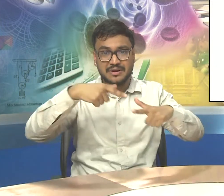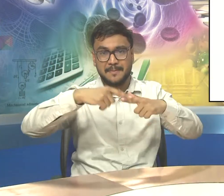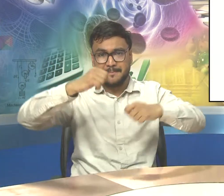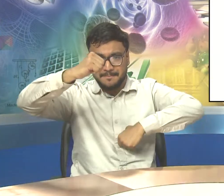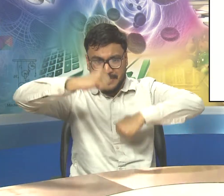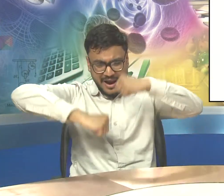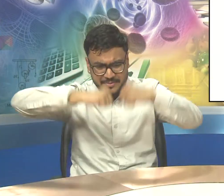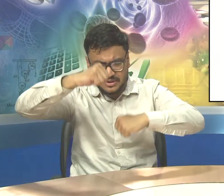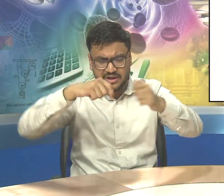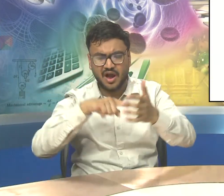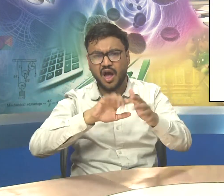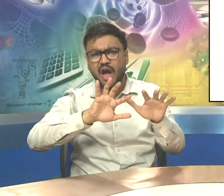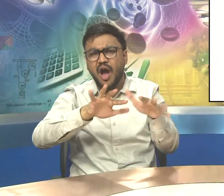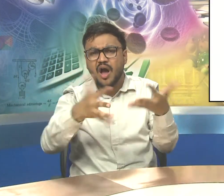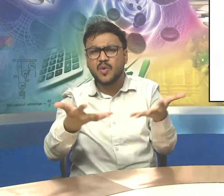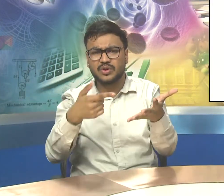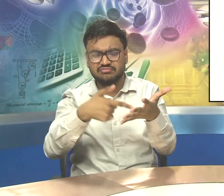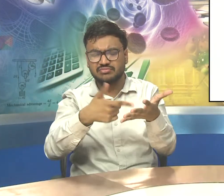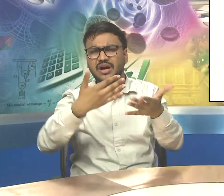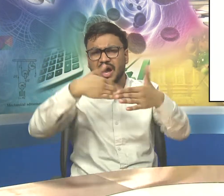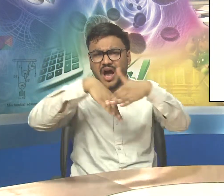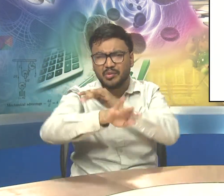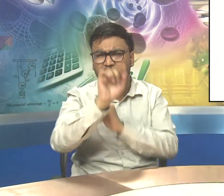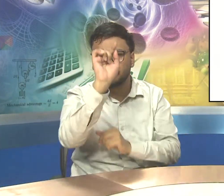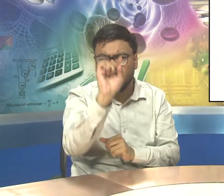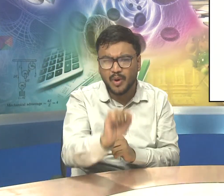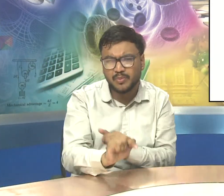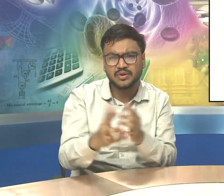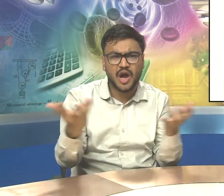First, we will look how language is structured.